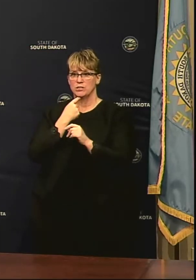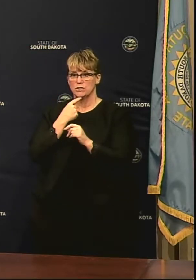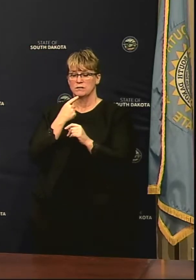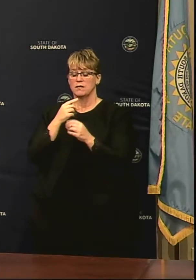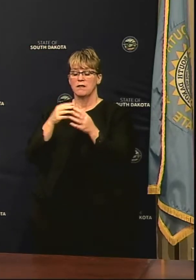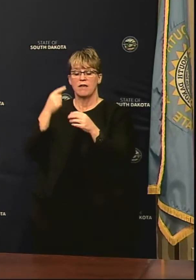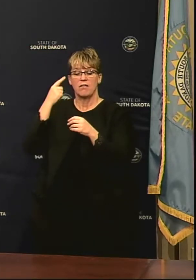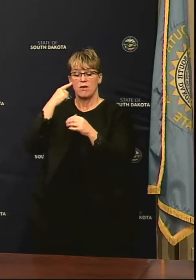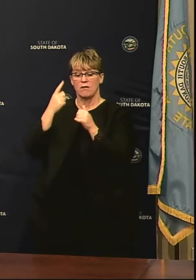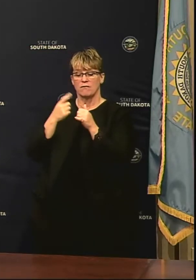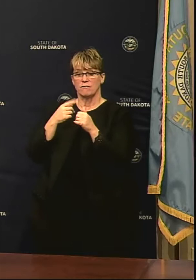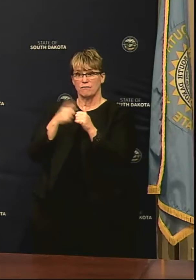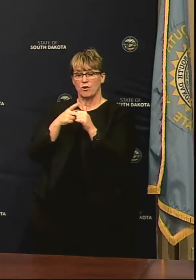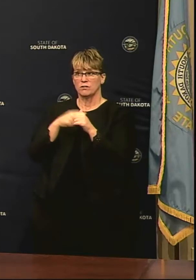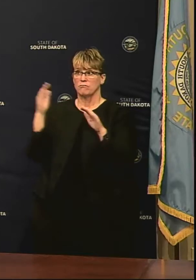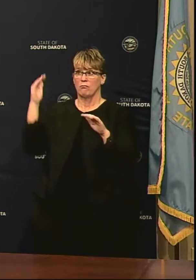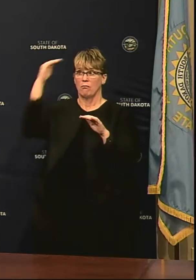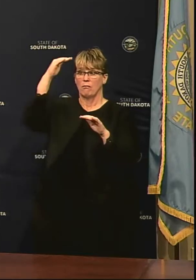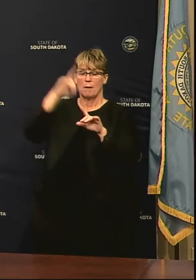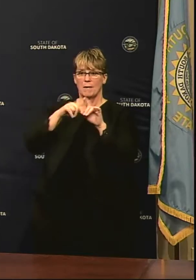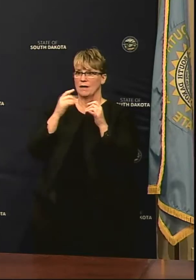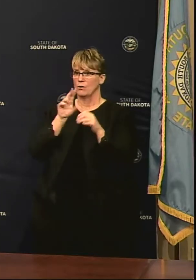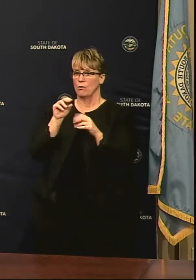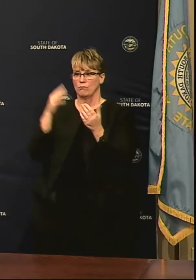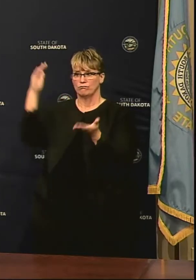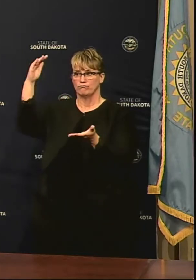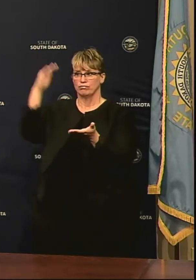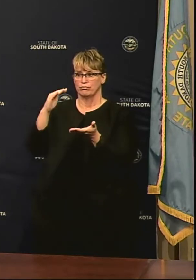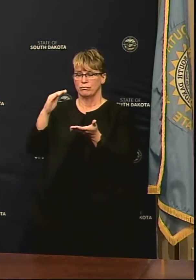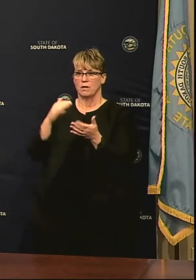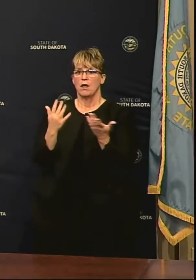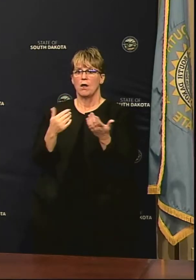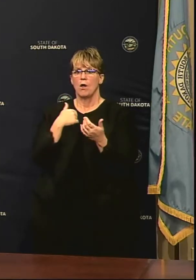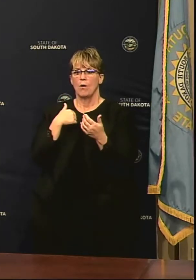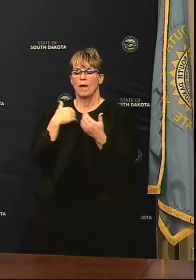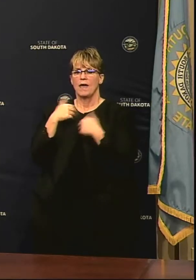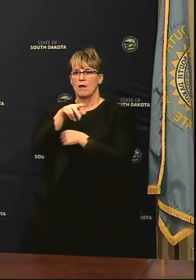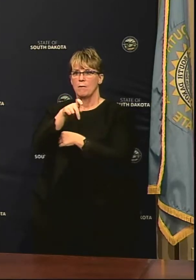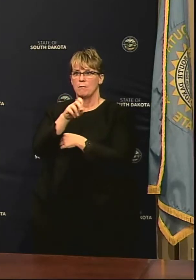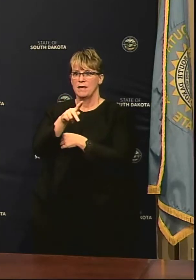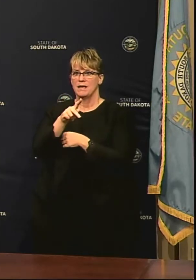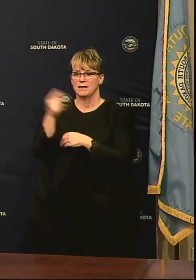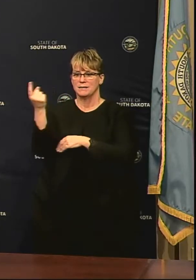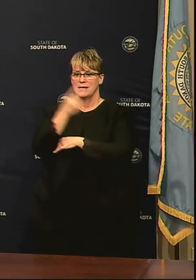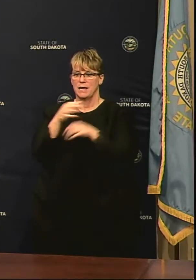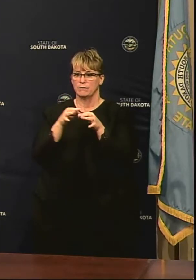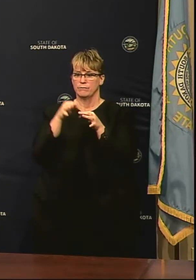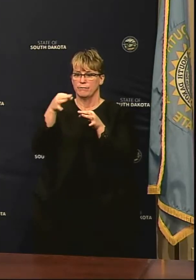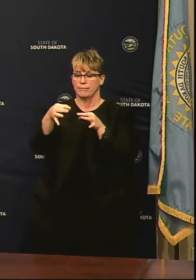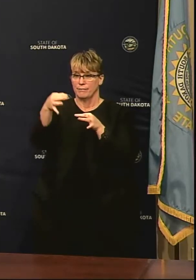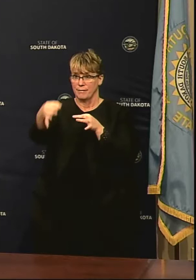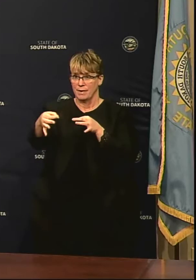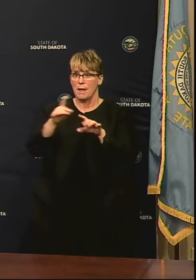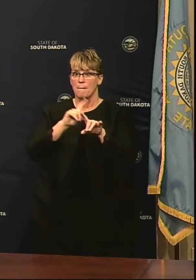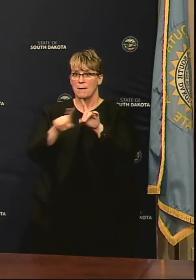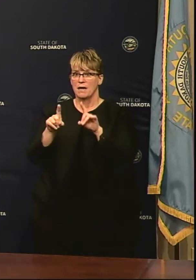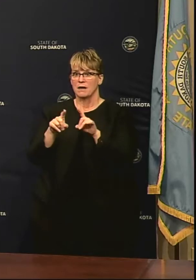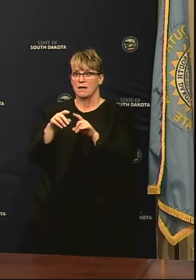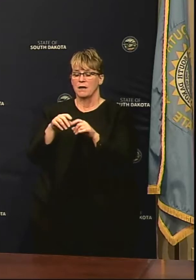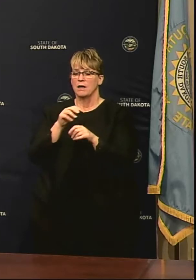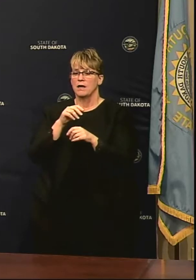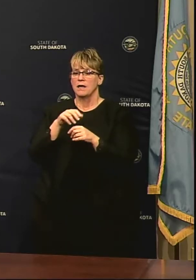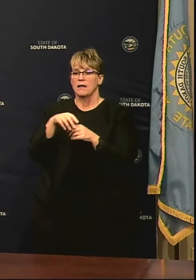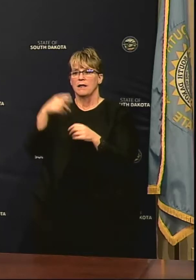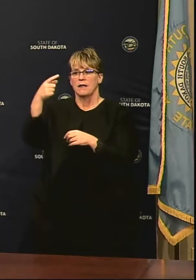they followed it, they enacted it, and by doing that, we did push our peak date off longer, but we cut the need for